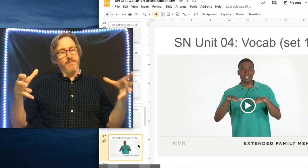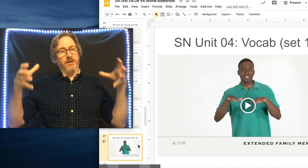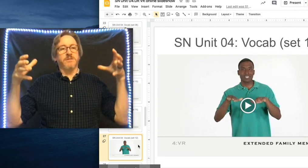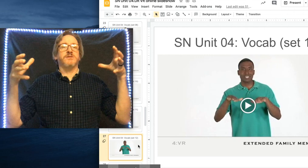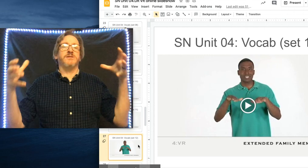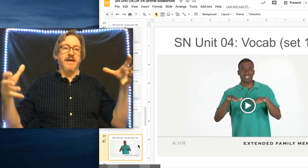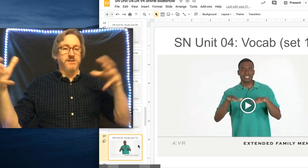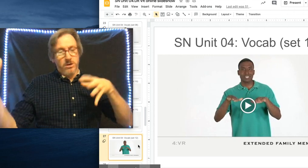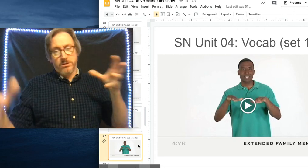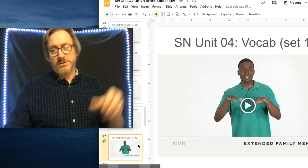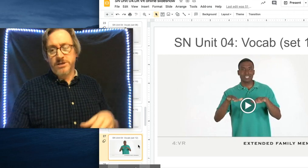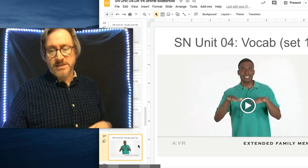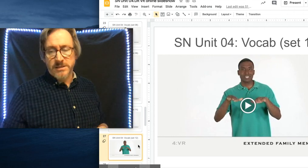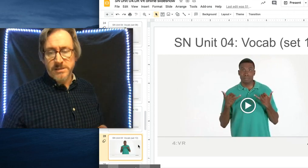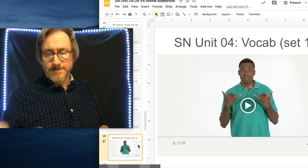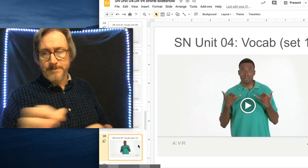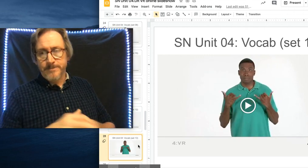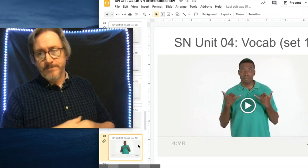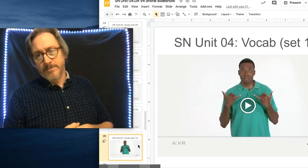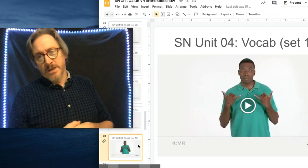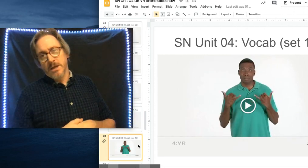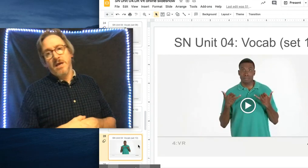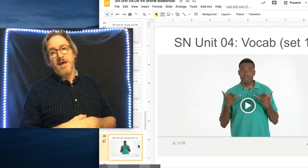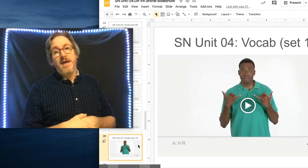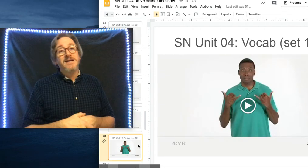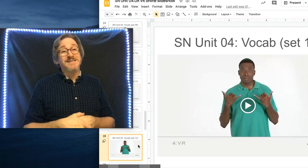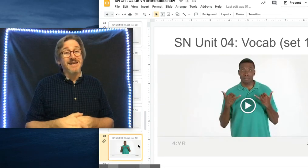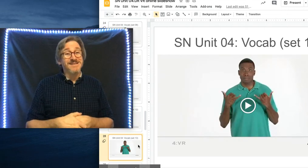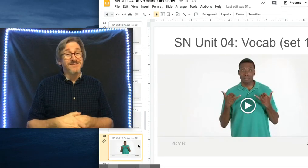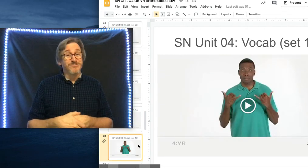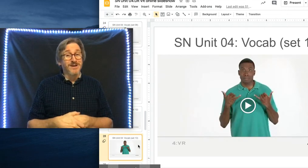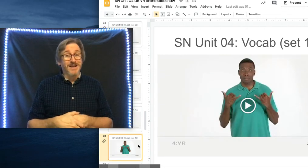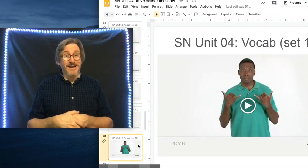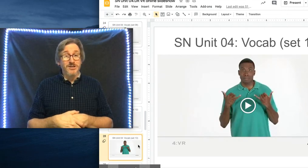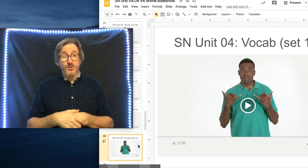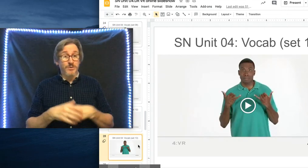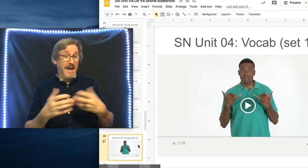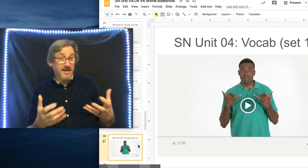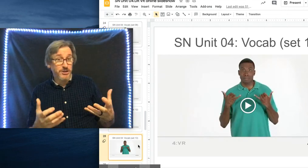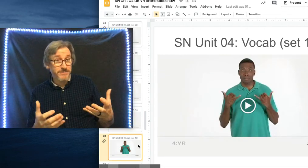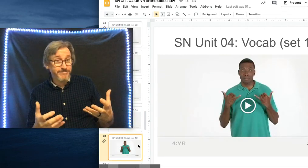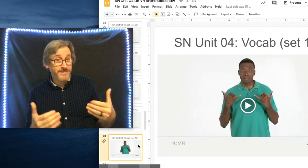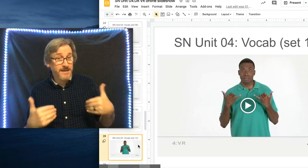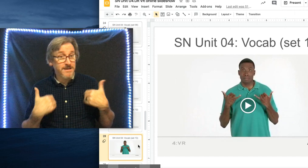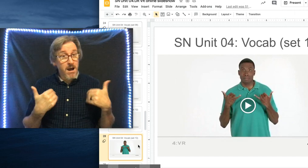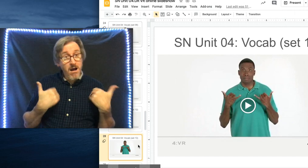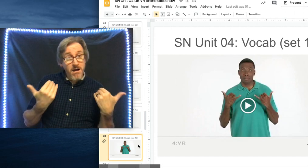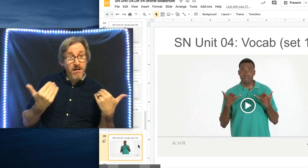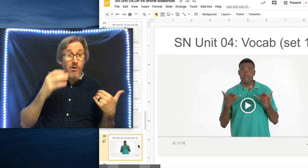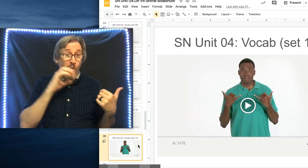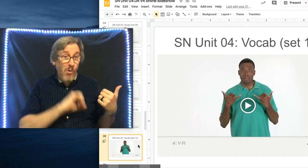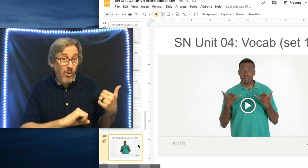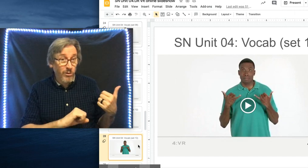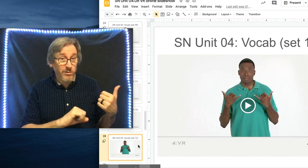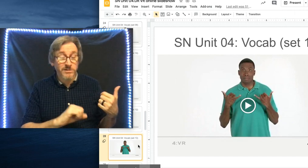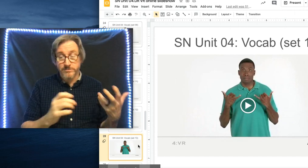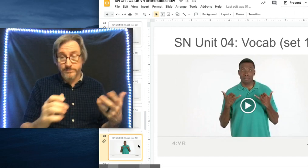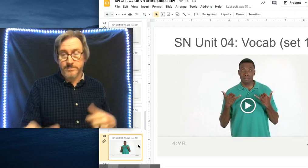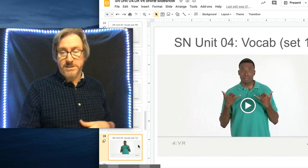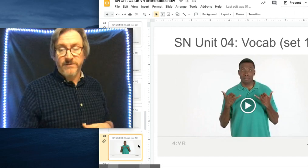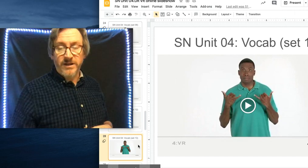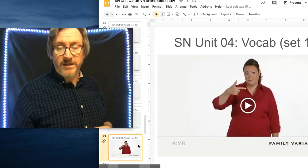extended grandparents, aunts, uncles, cousins. Signs related to aging, young,